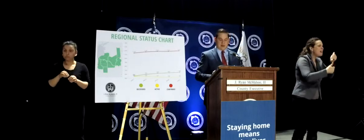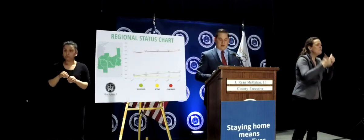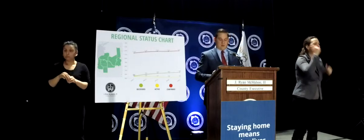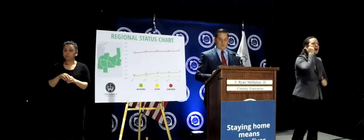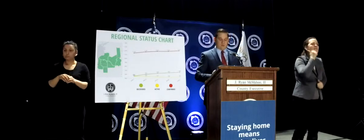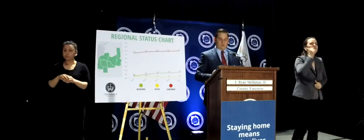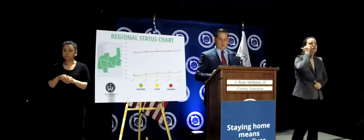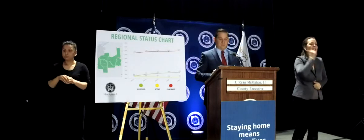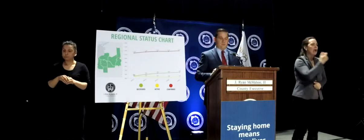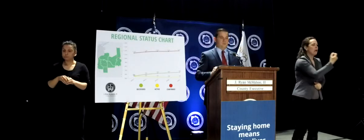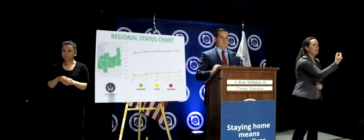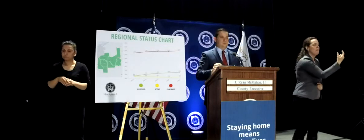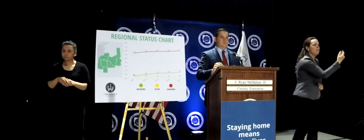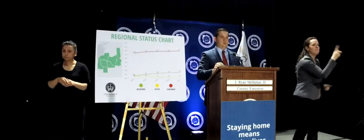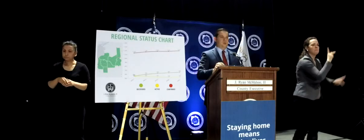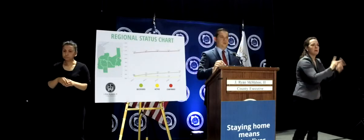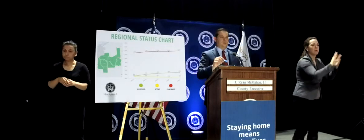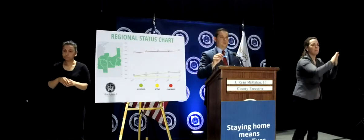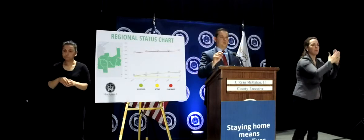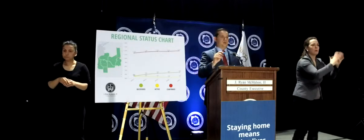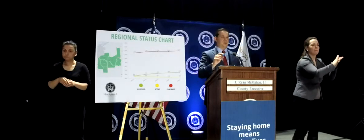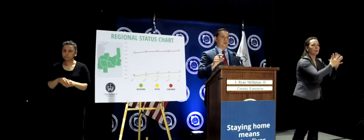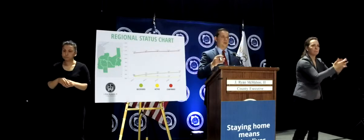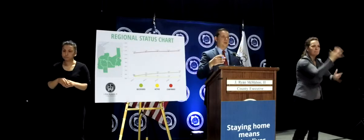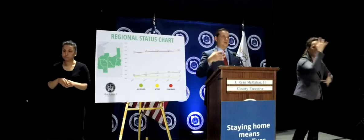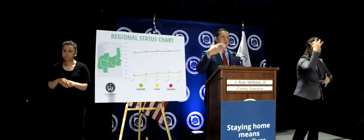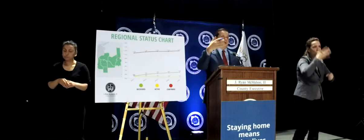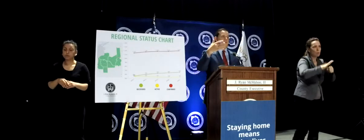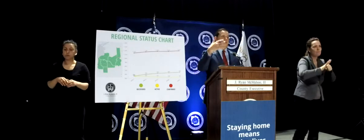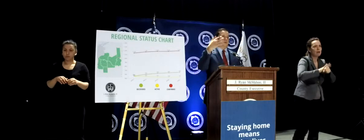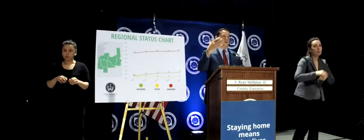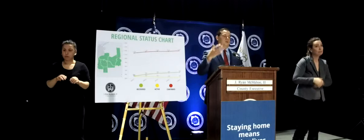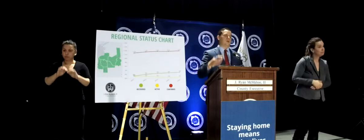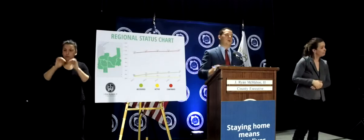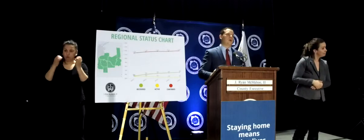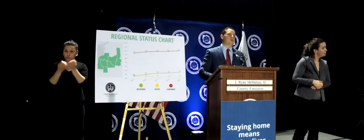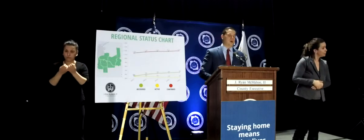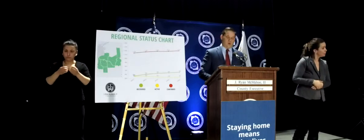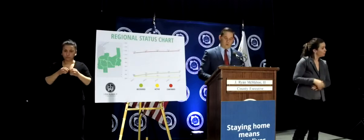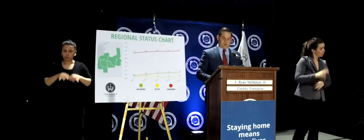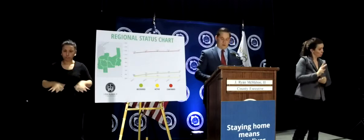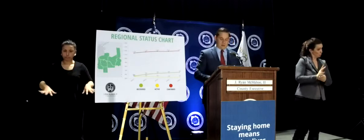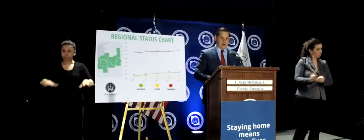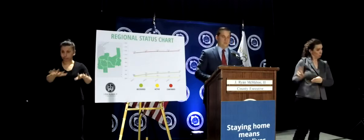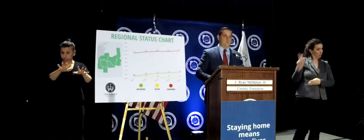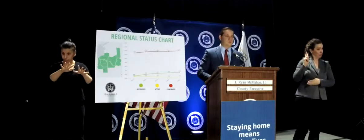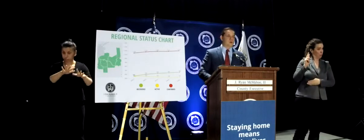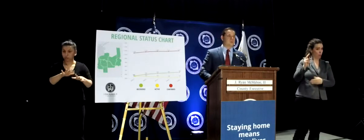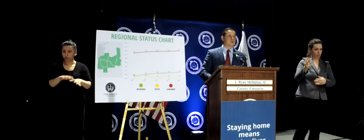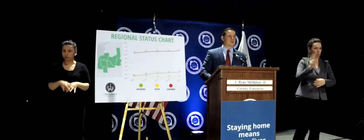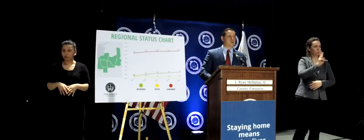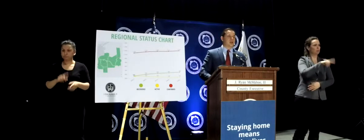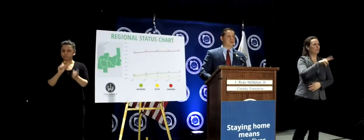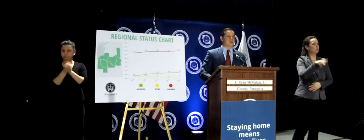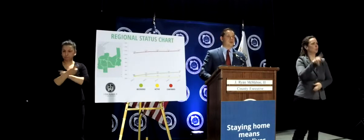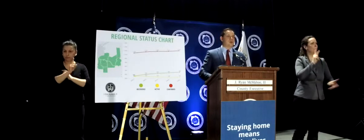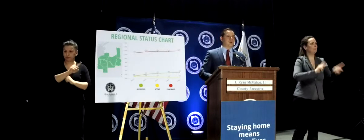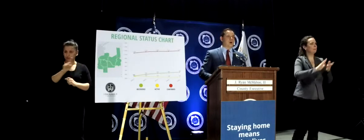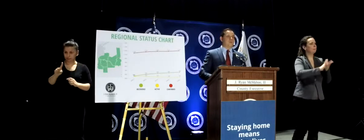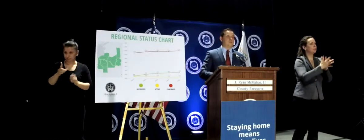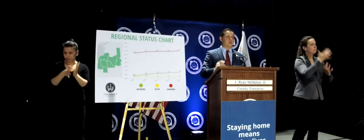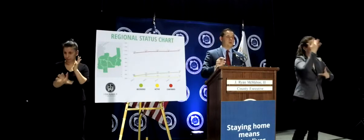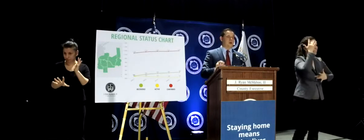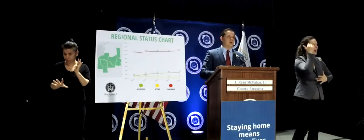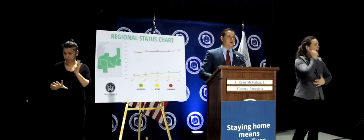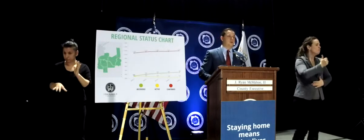That's down from 22, 23 a couple weeks ago. So that number, those numbers could change. They could